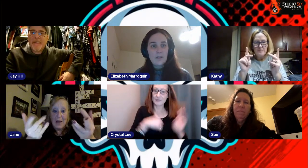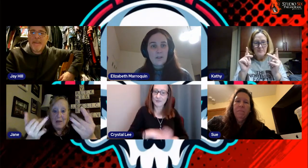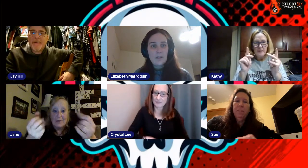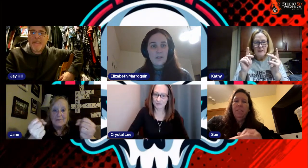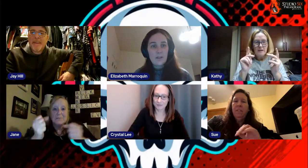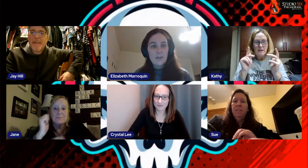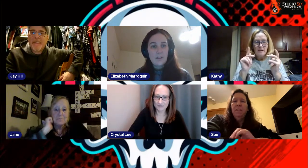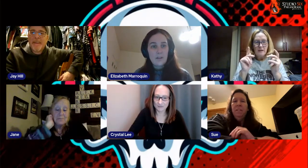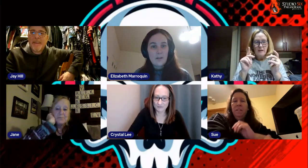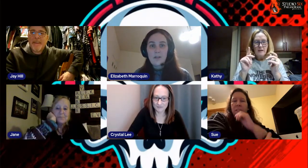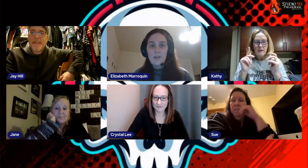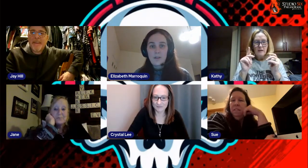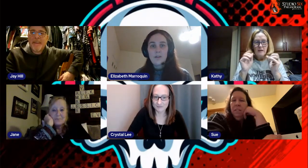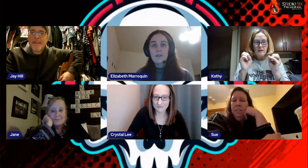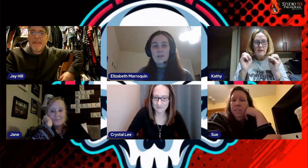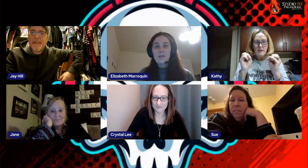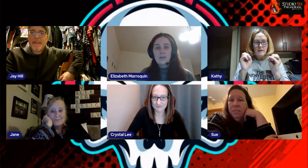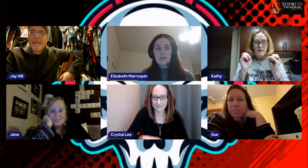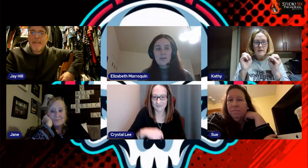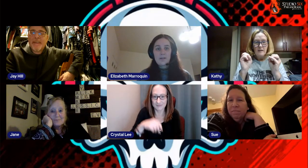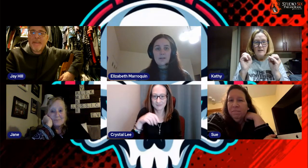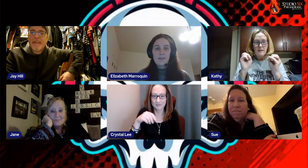Okay.